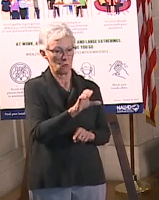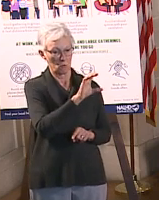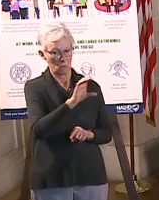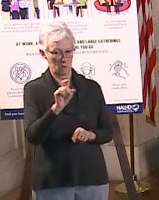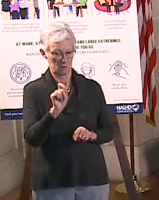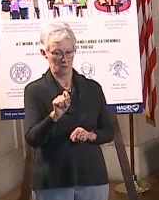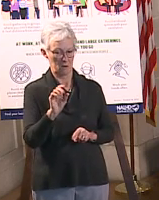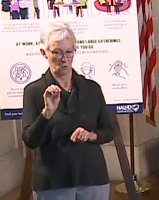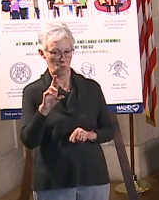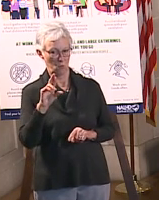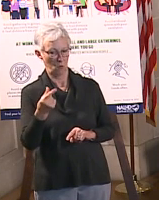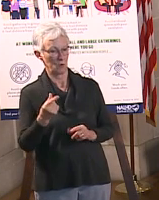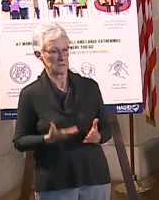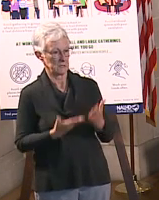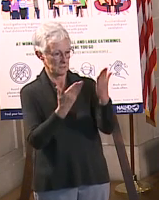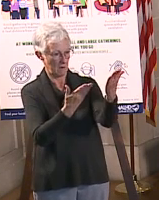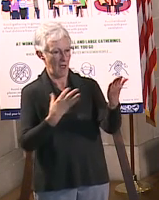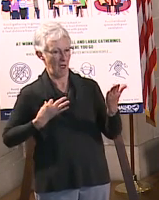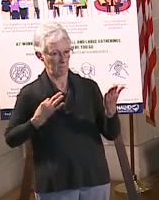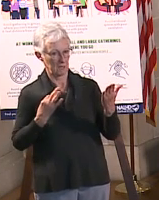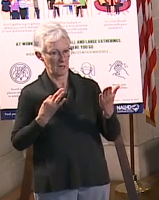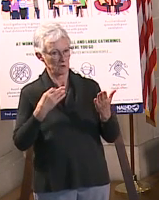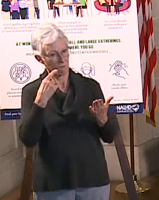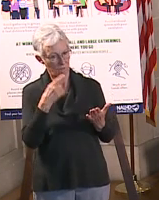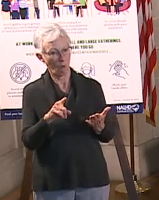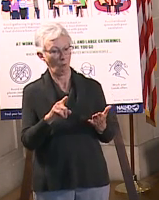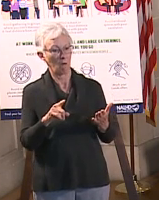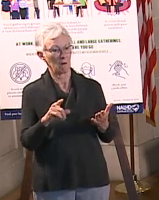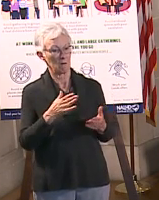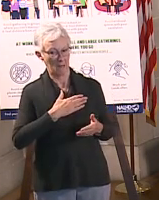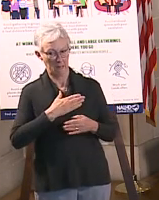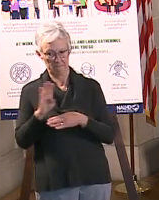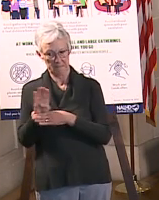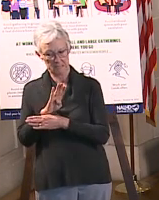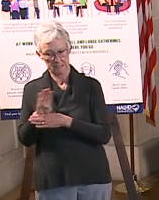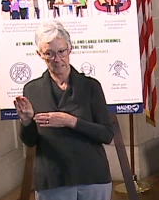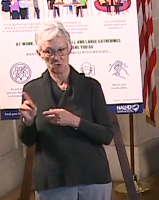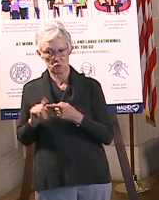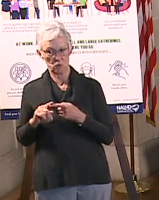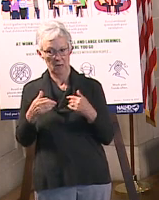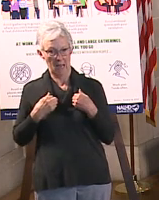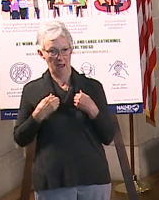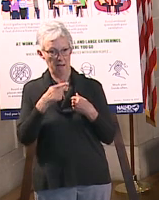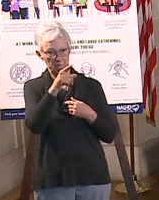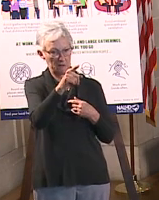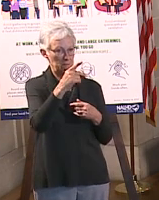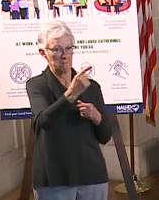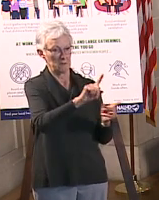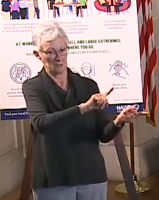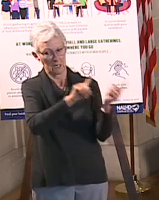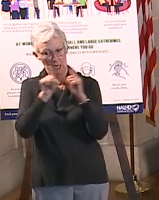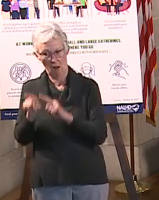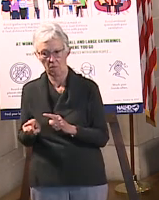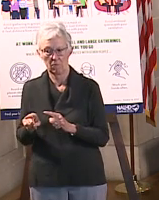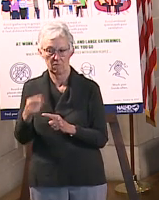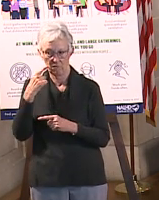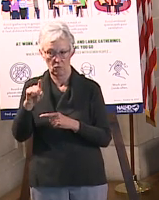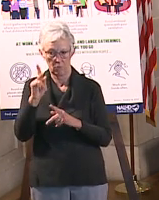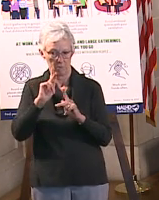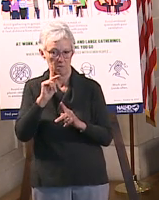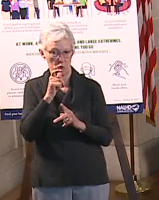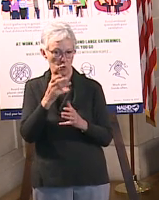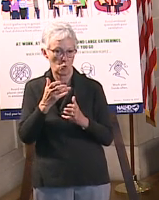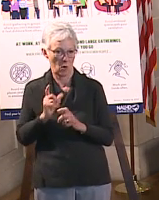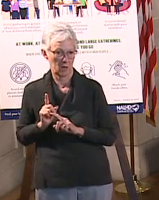drive sponsor. We're all in this together. We need Nebraskans to step up and help each other. And it's important also to